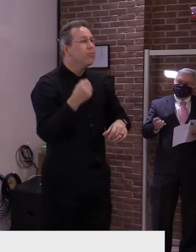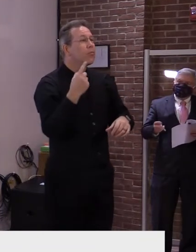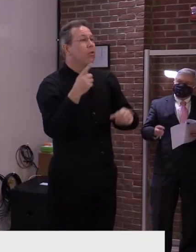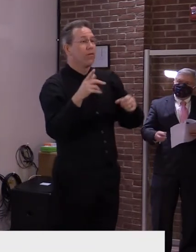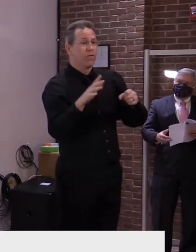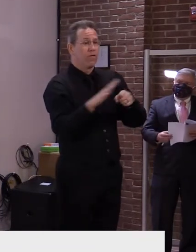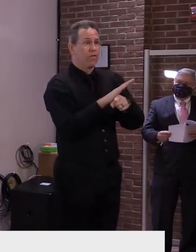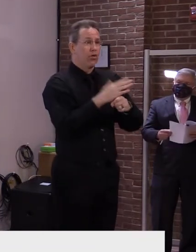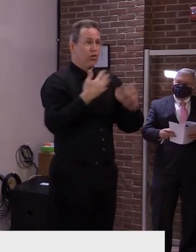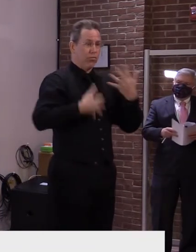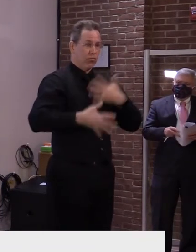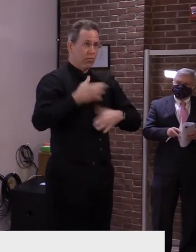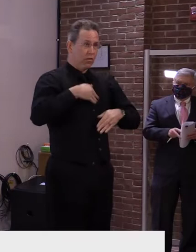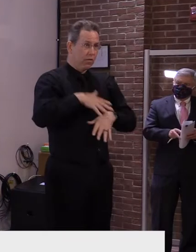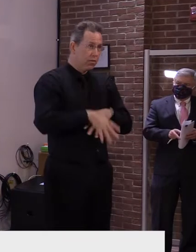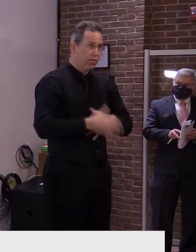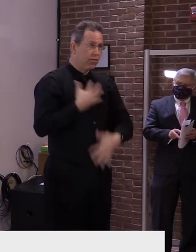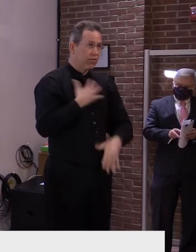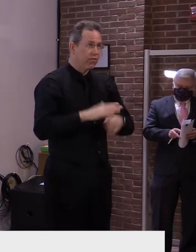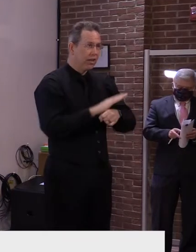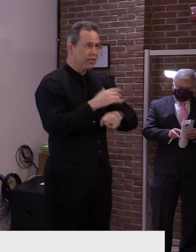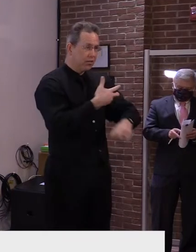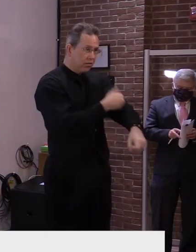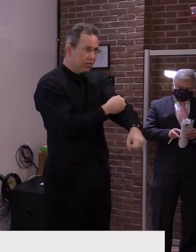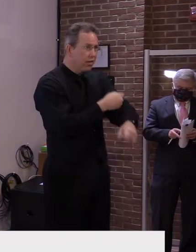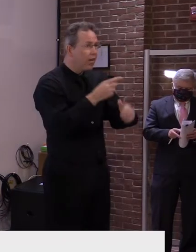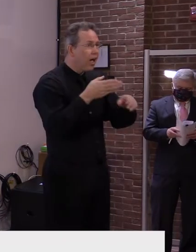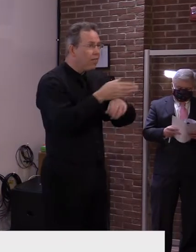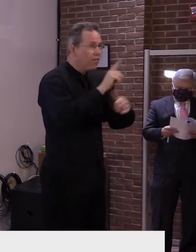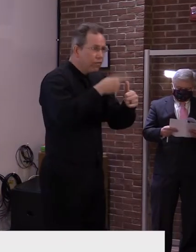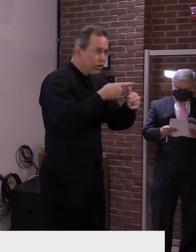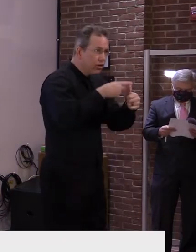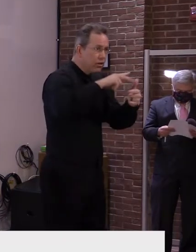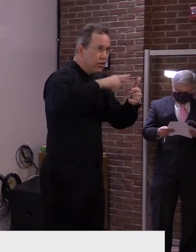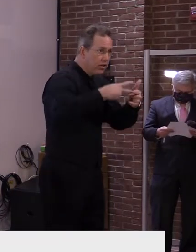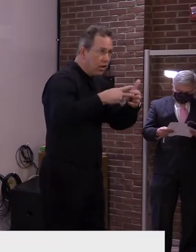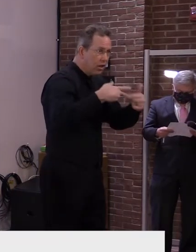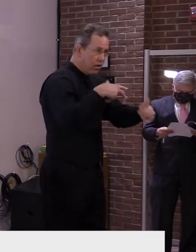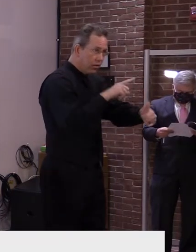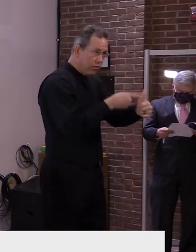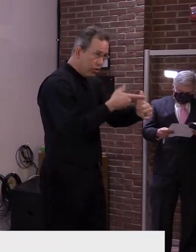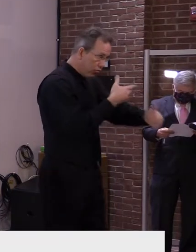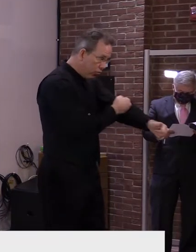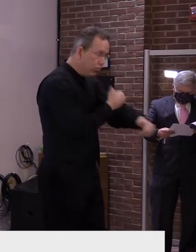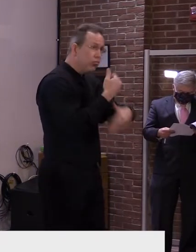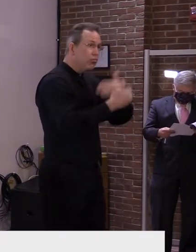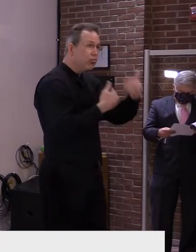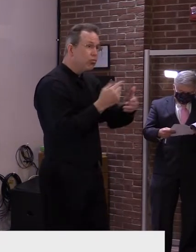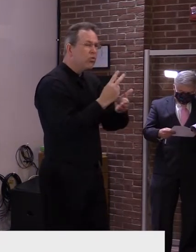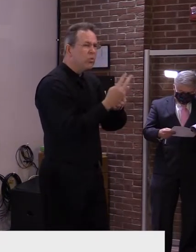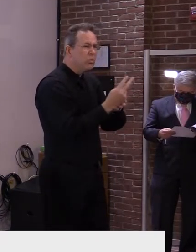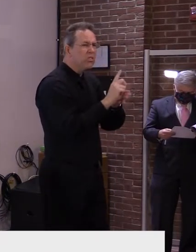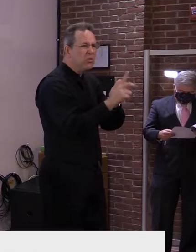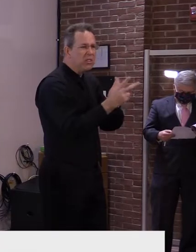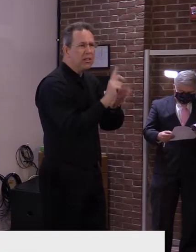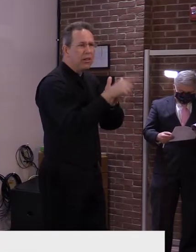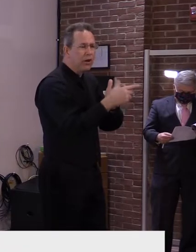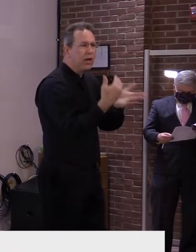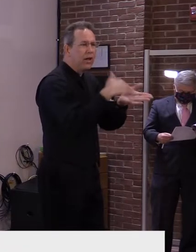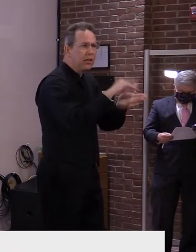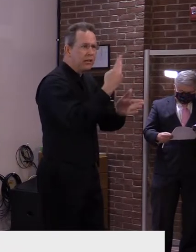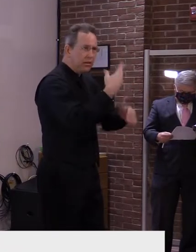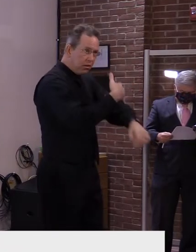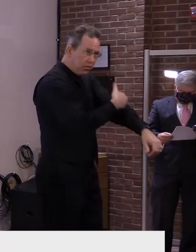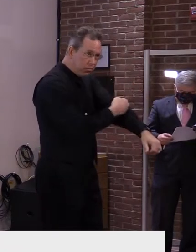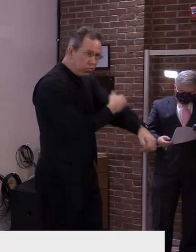2 weeks after your last dose. A good way to think about it is that everyone in each age